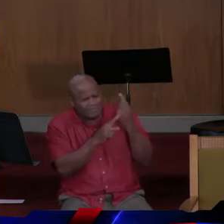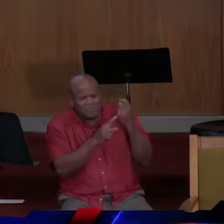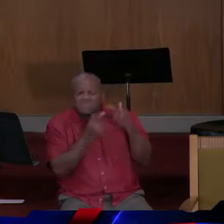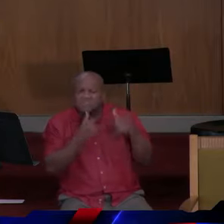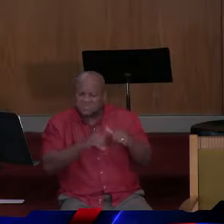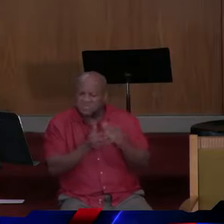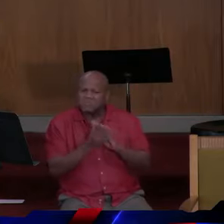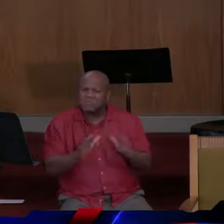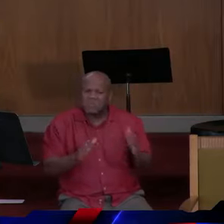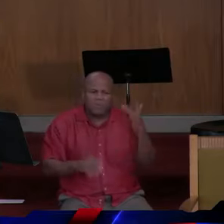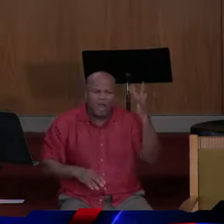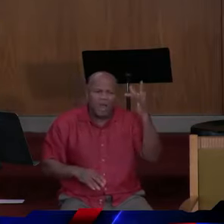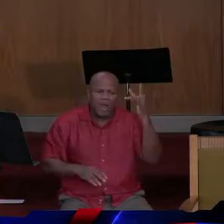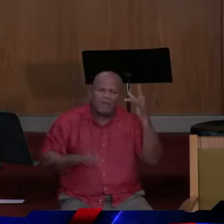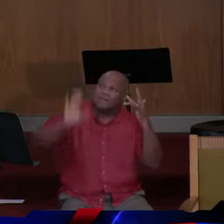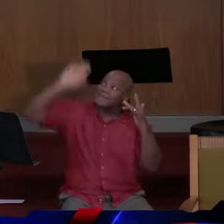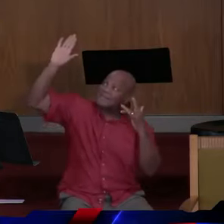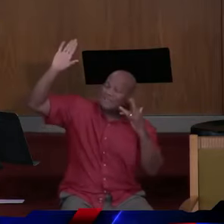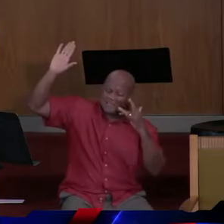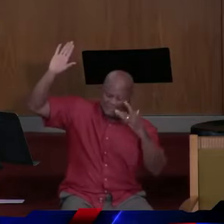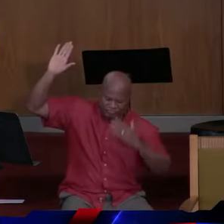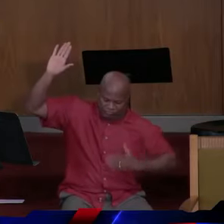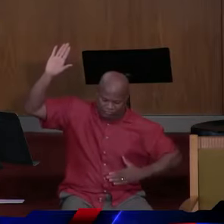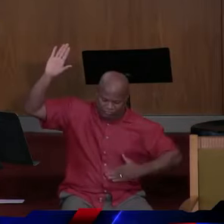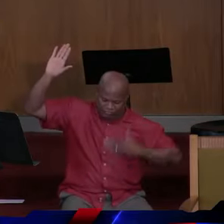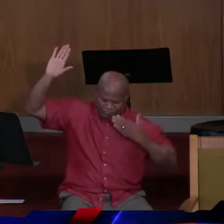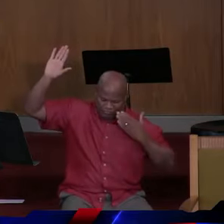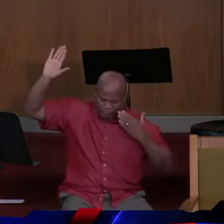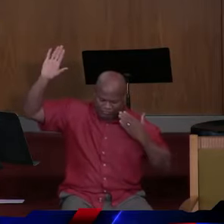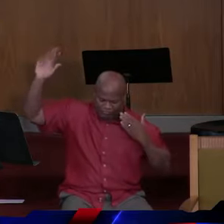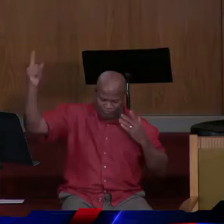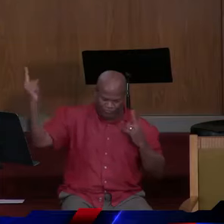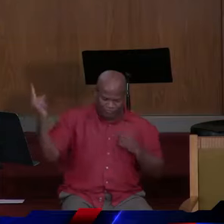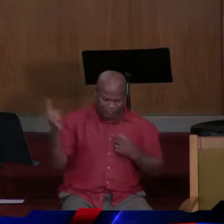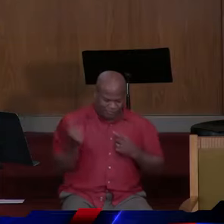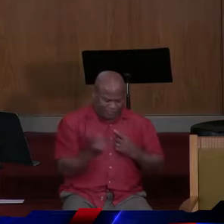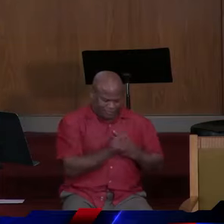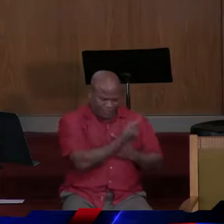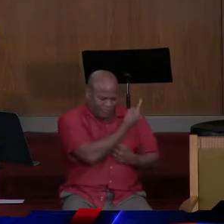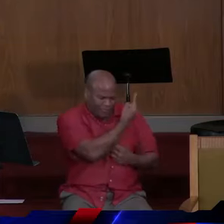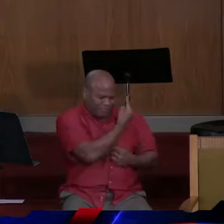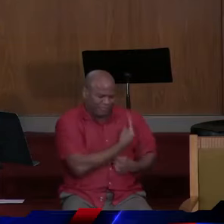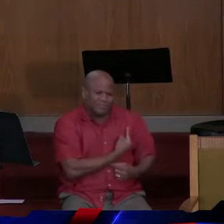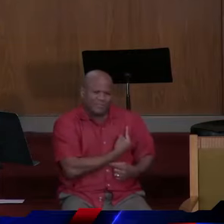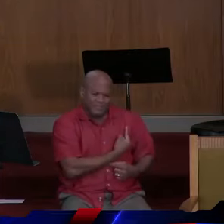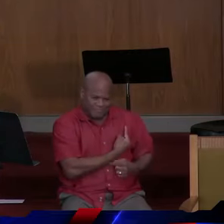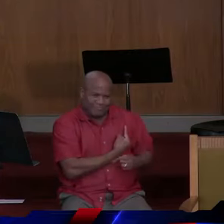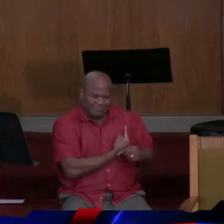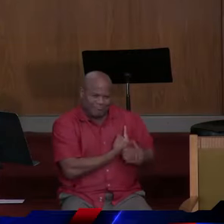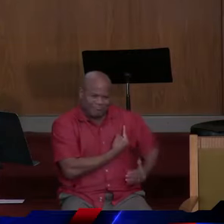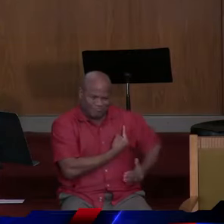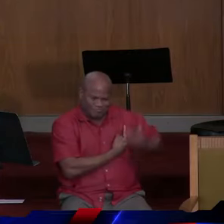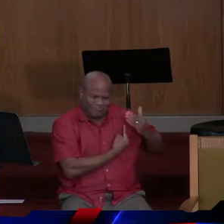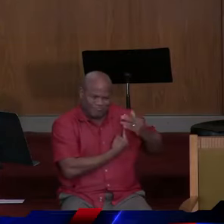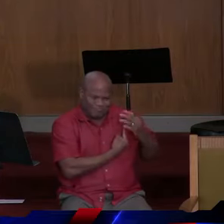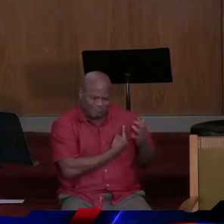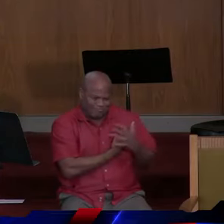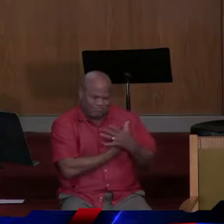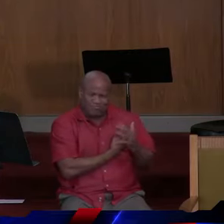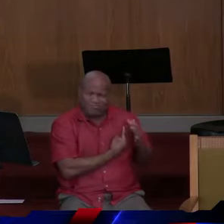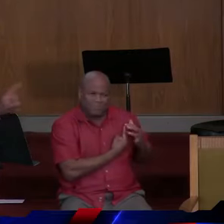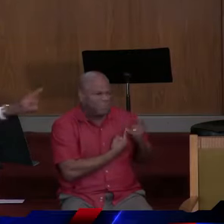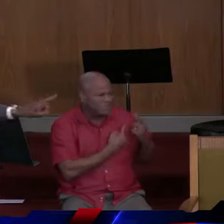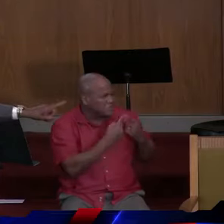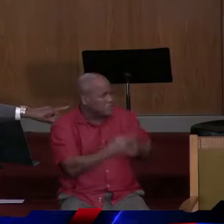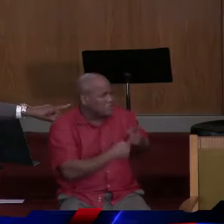peace because I have his abiding presence. And I would argue you may be struggling operating in peace today because